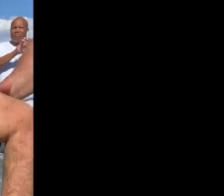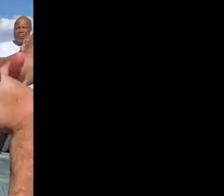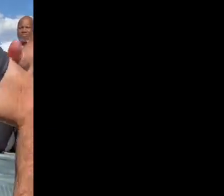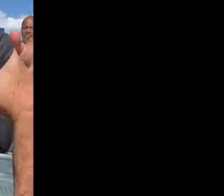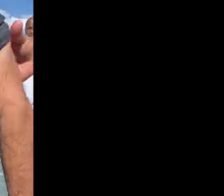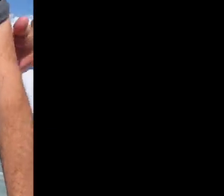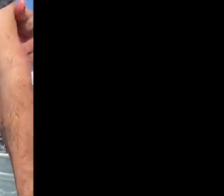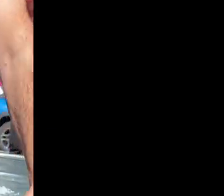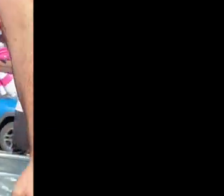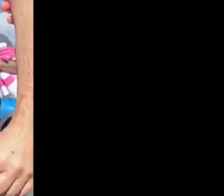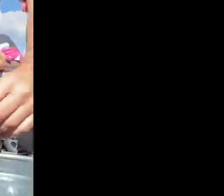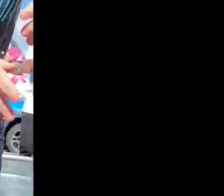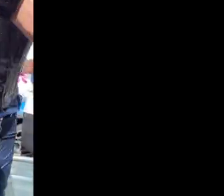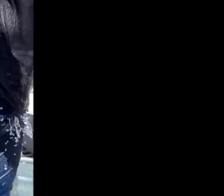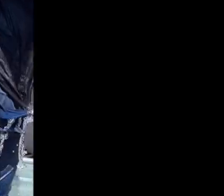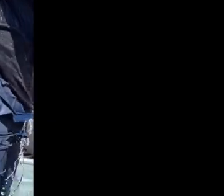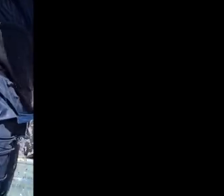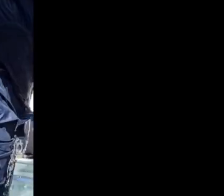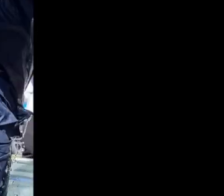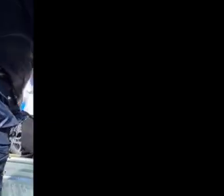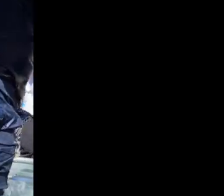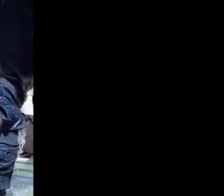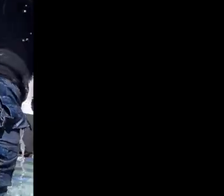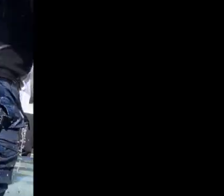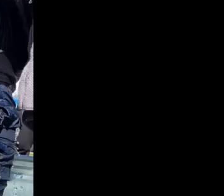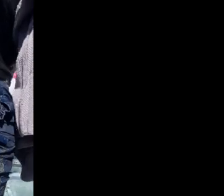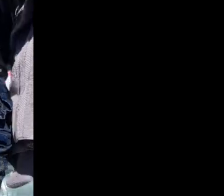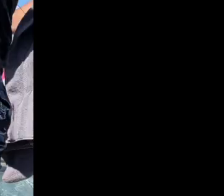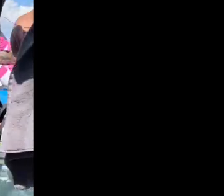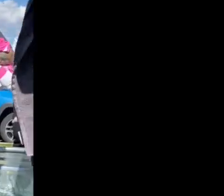Yeah! Yeah! Yeah!